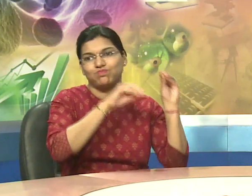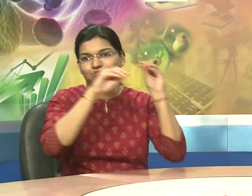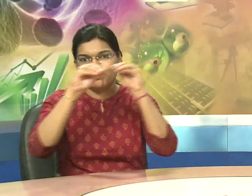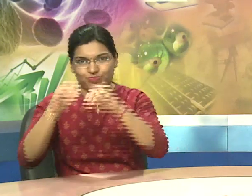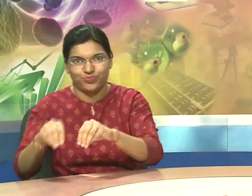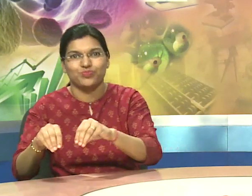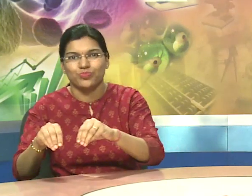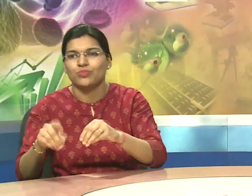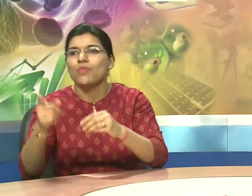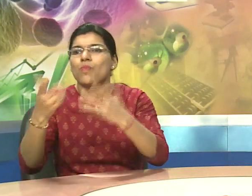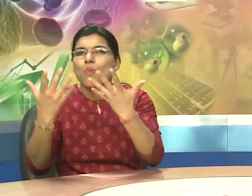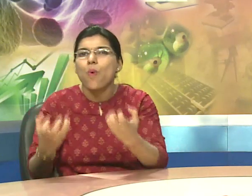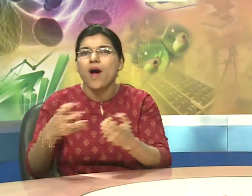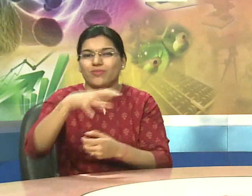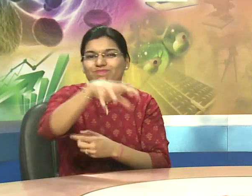and finished goods